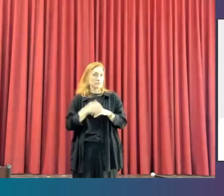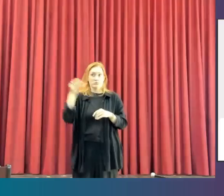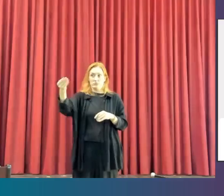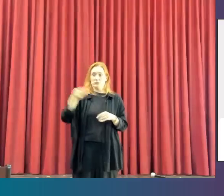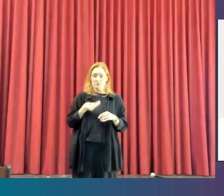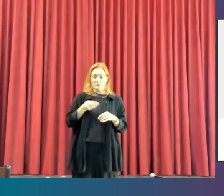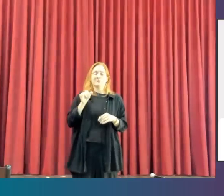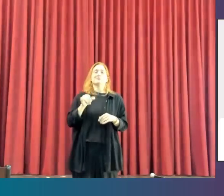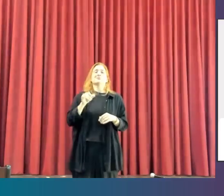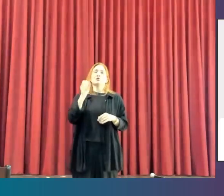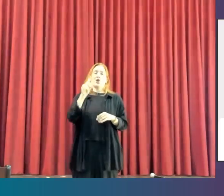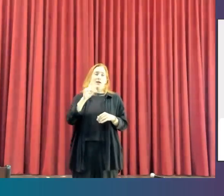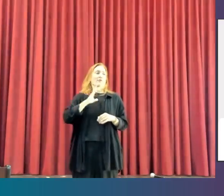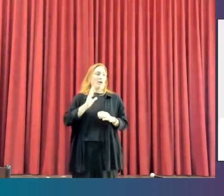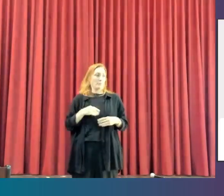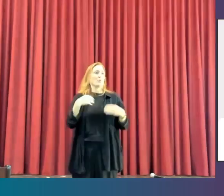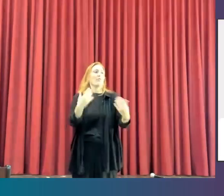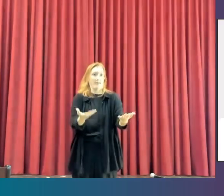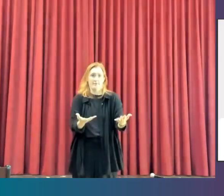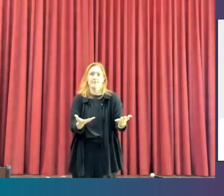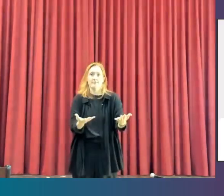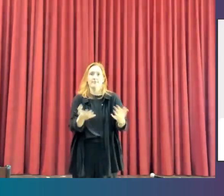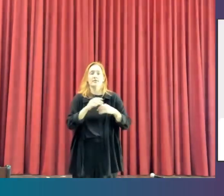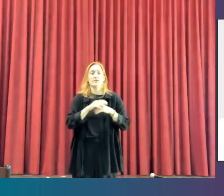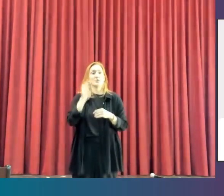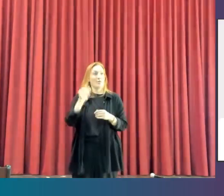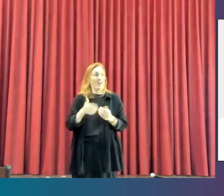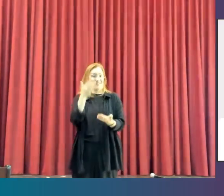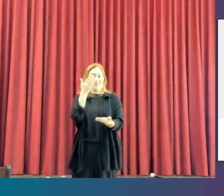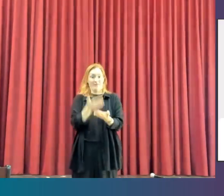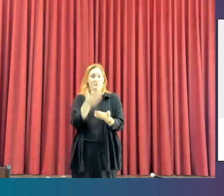That verification letter,